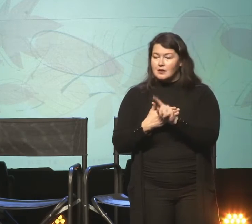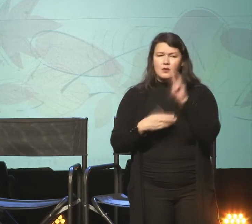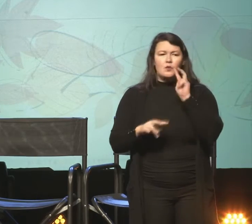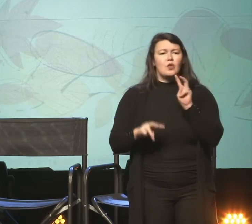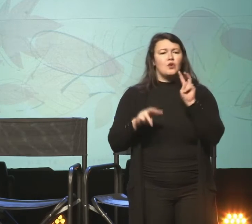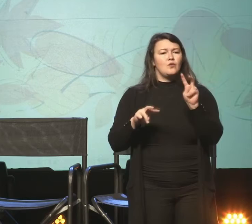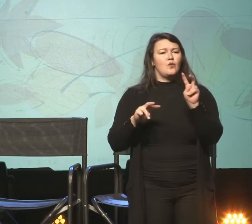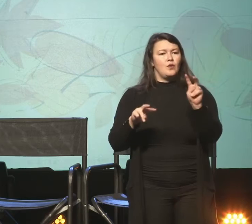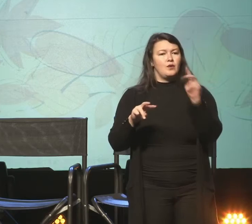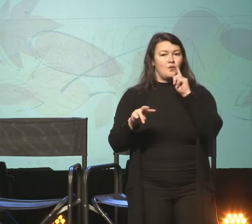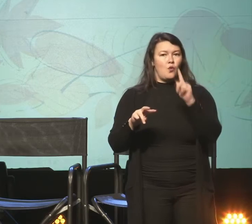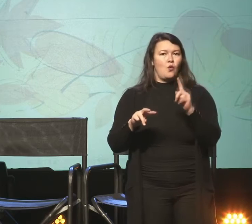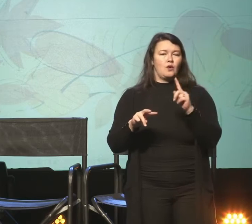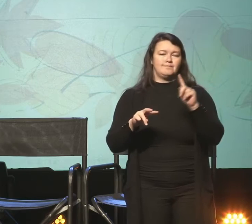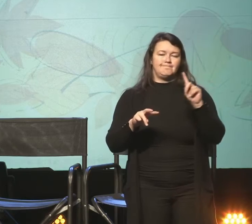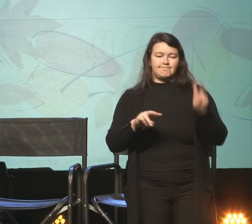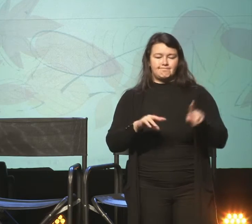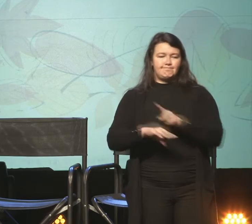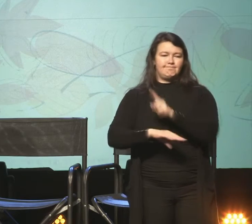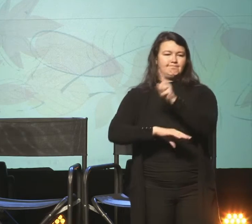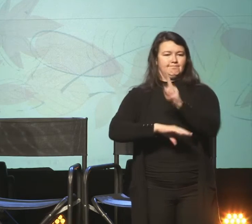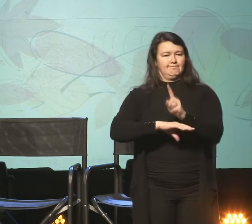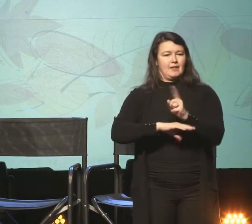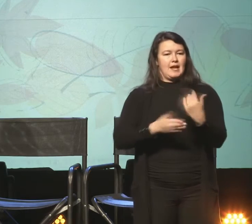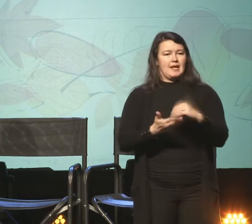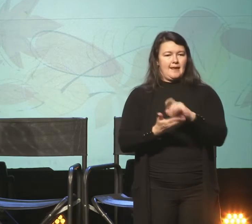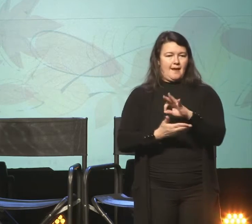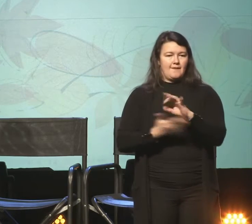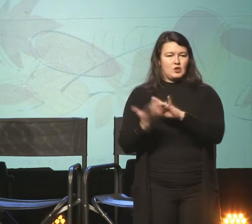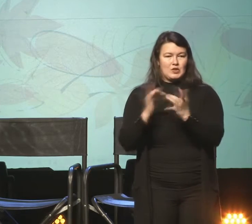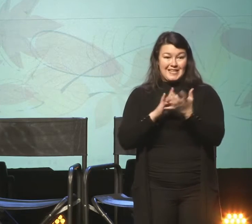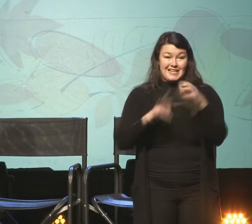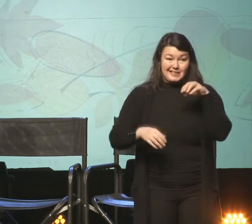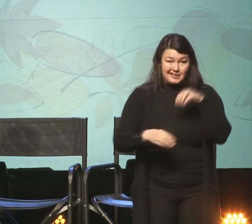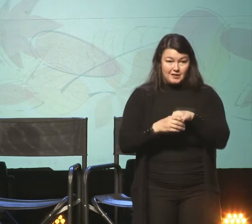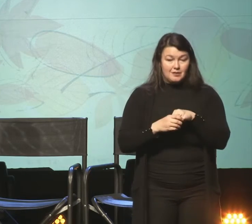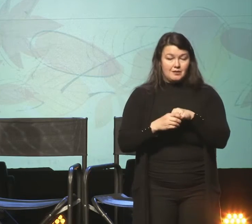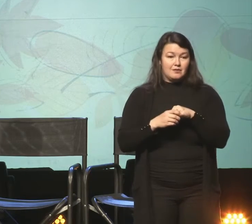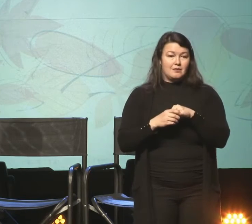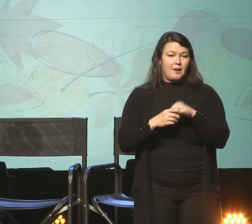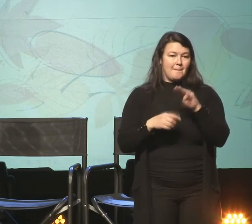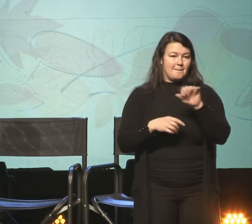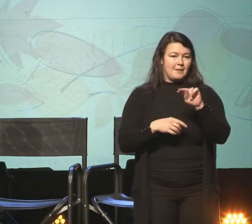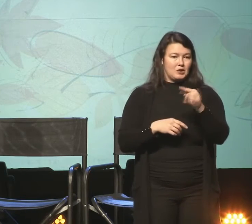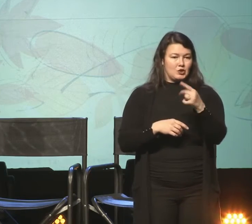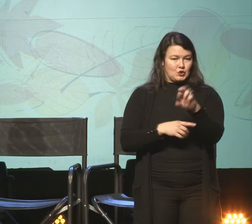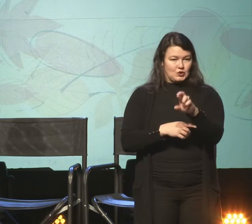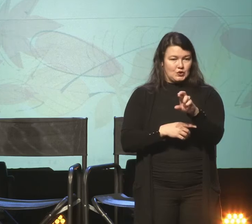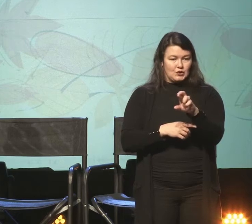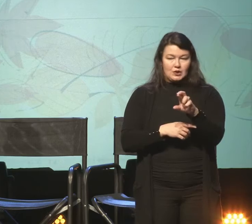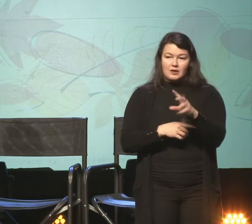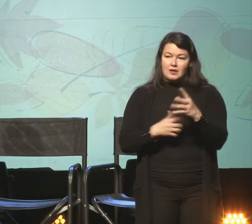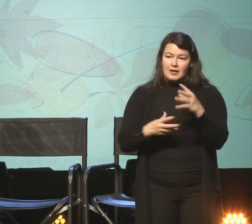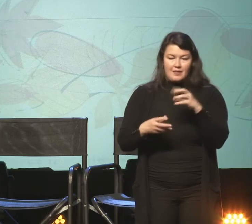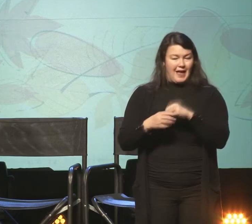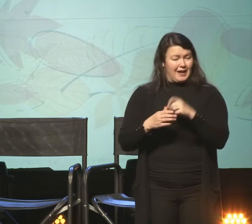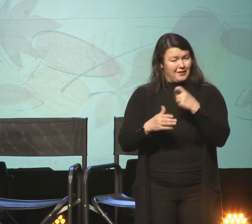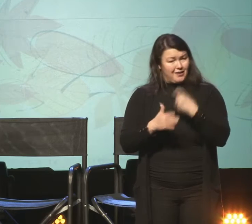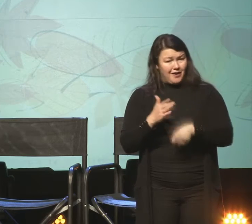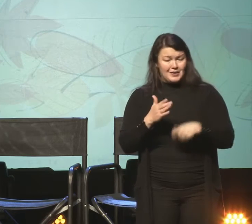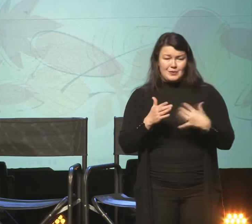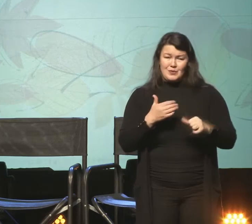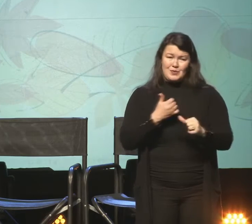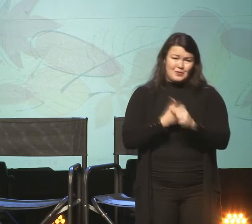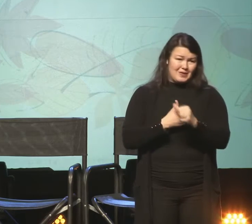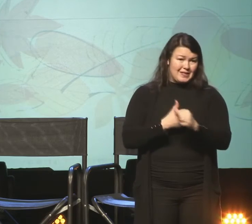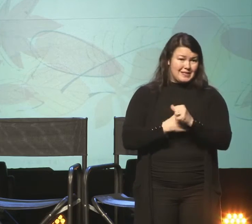the coming again of Jesus in a manger, and that gift that was risky, costly, and hopeful, and